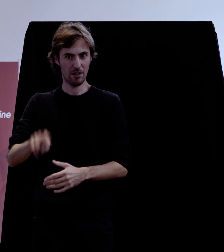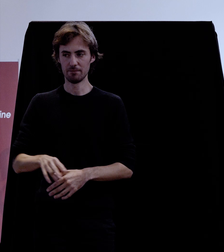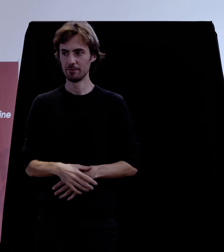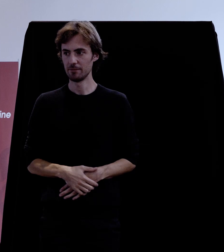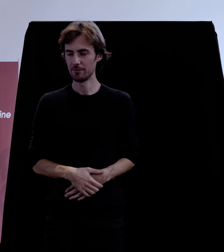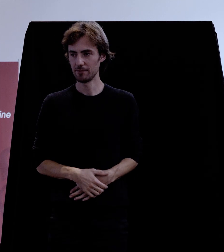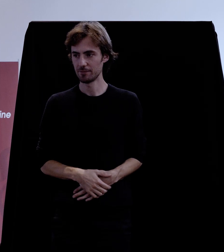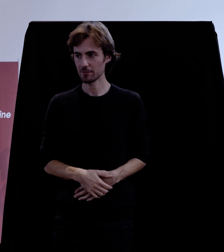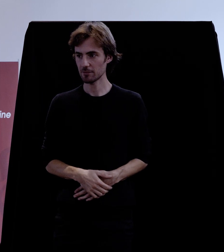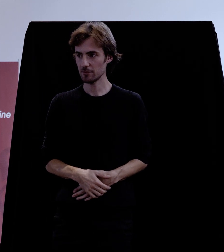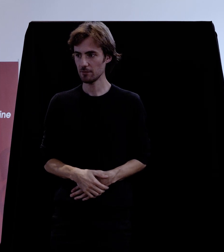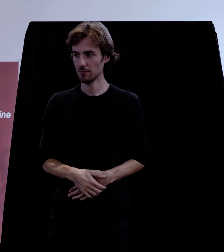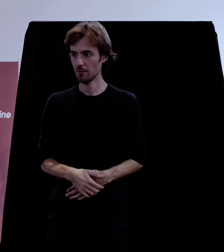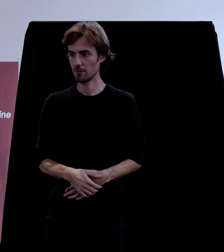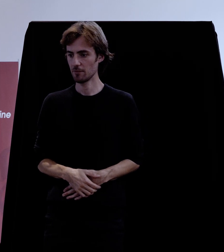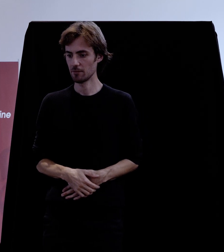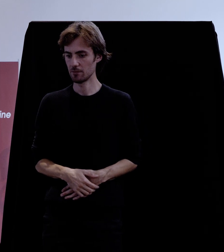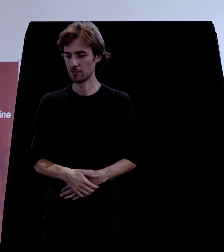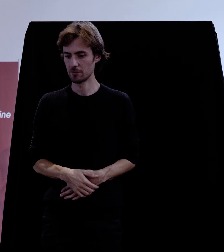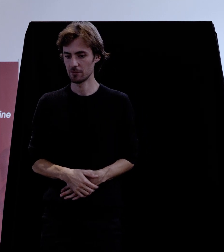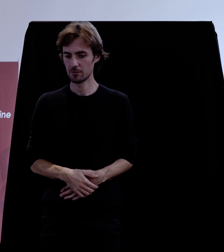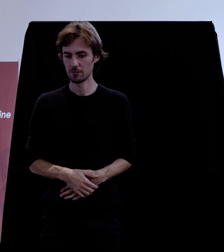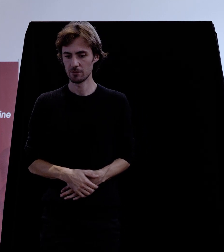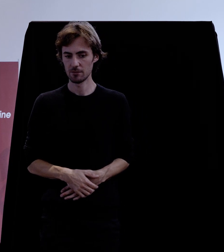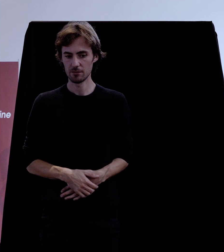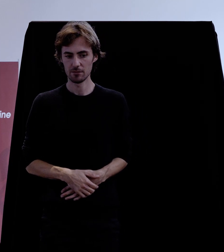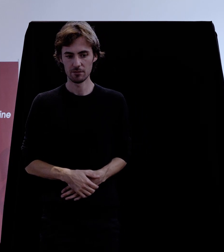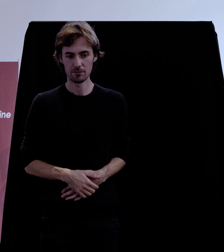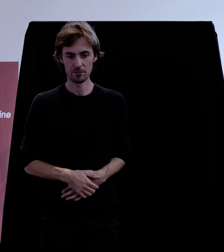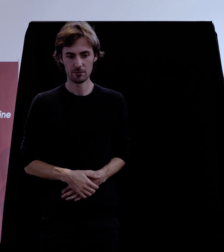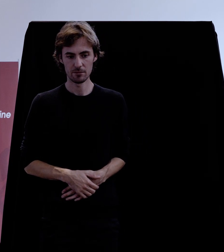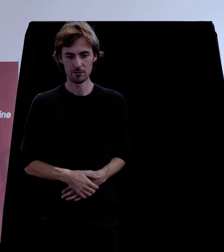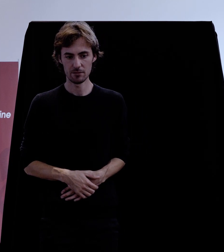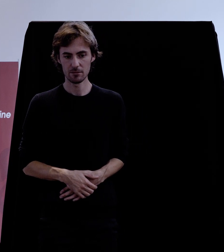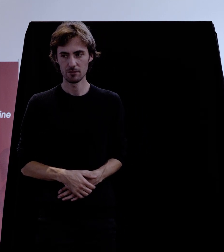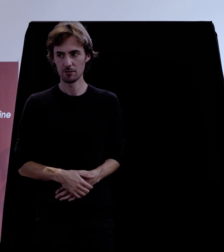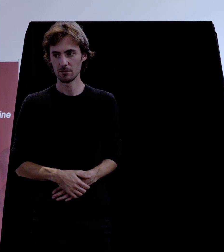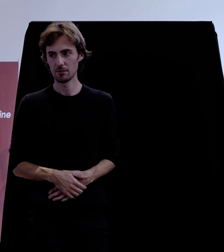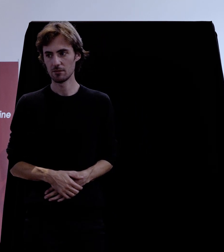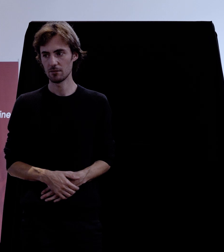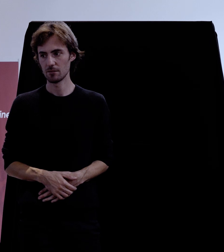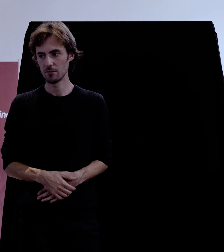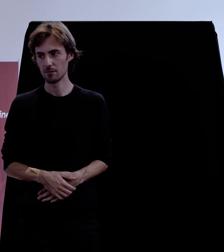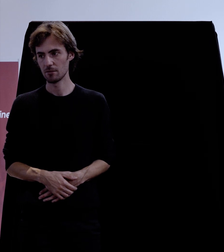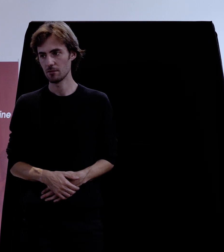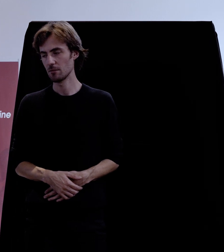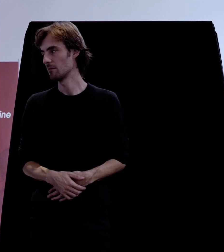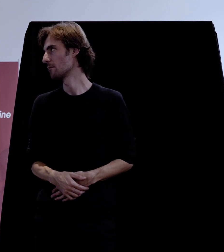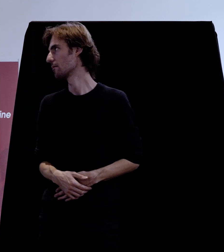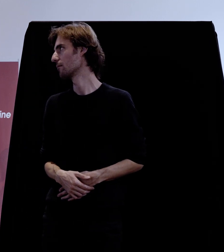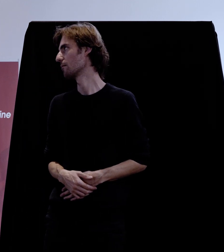Repetitive movements, insistence on sameness. Oh my goodness, why do our kids insist on things being the same?